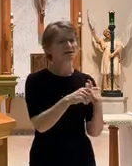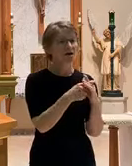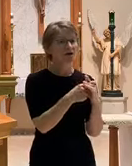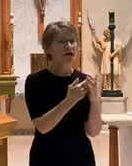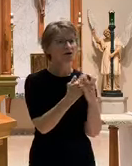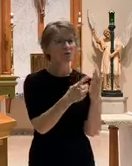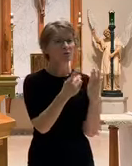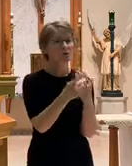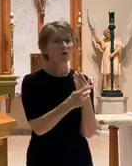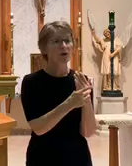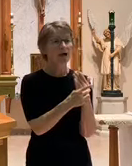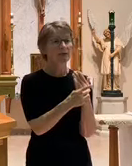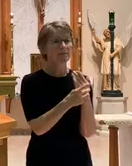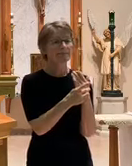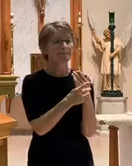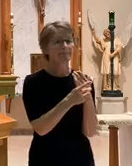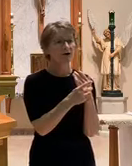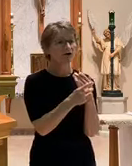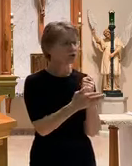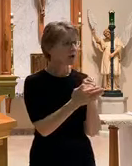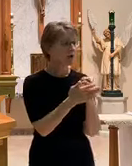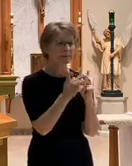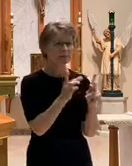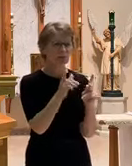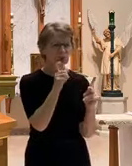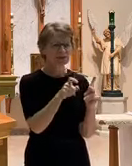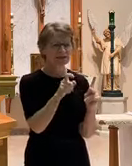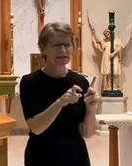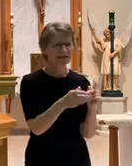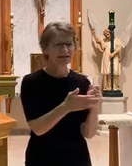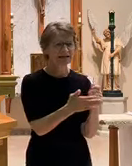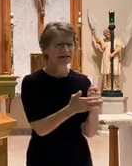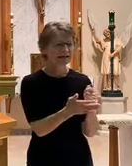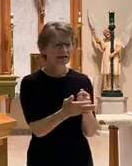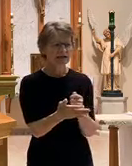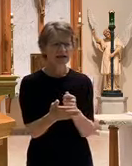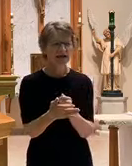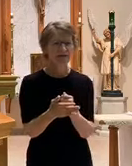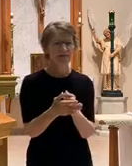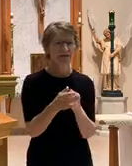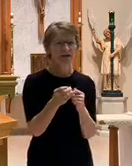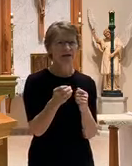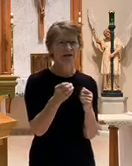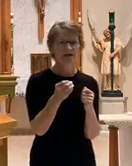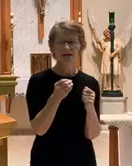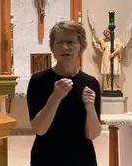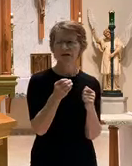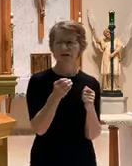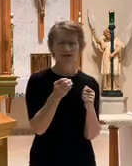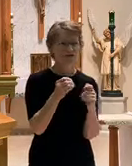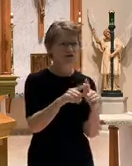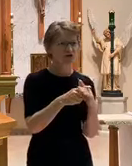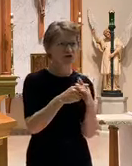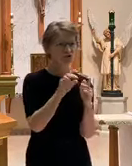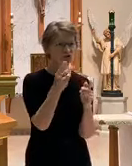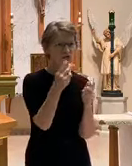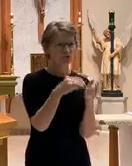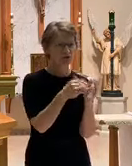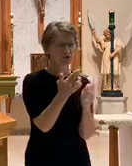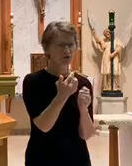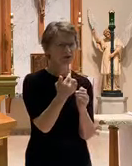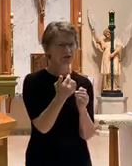called Ministry on the Margins. It's an ecumenical setting. It started in 2013,